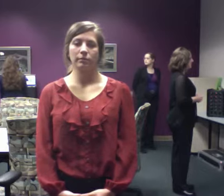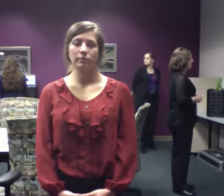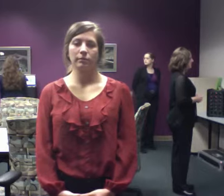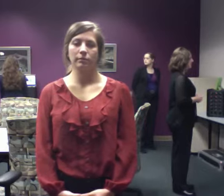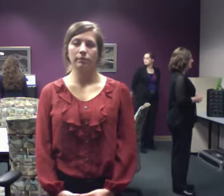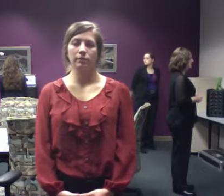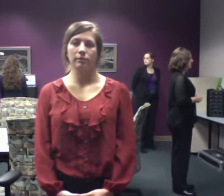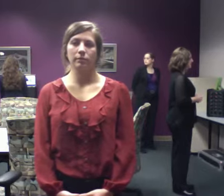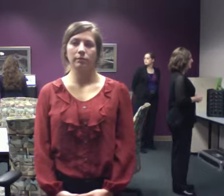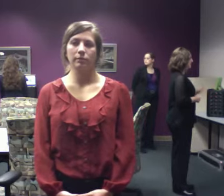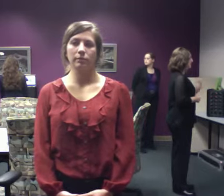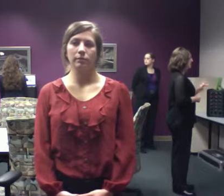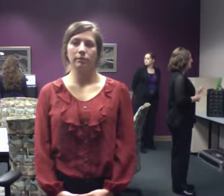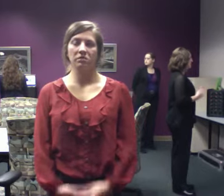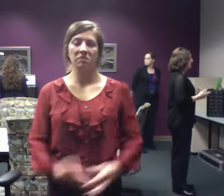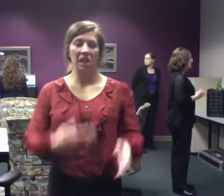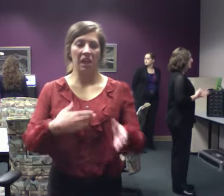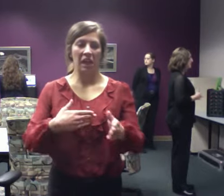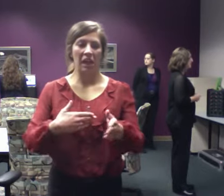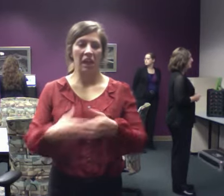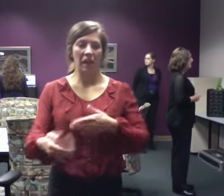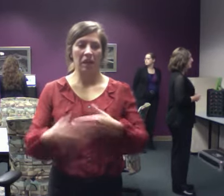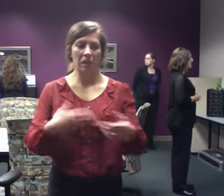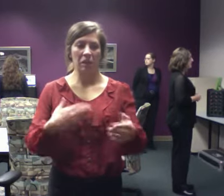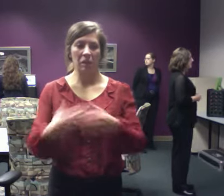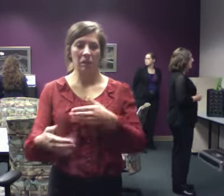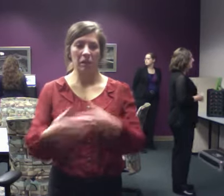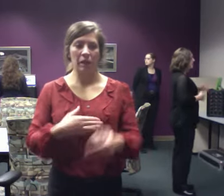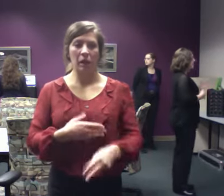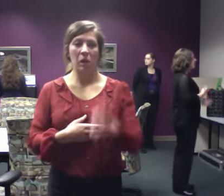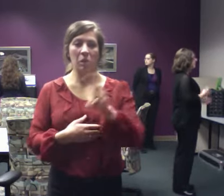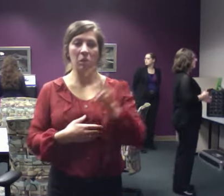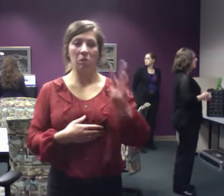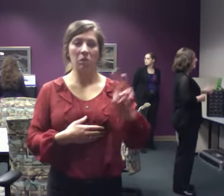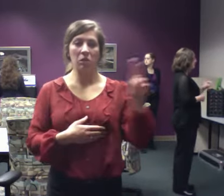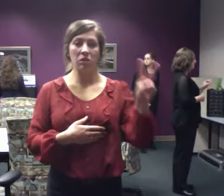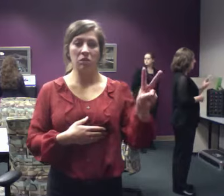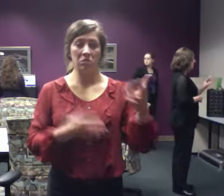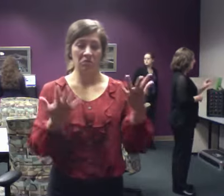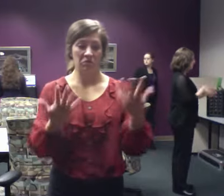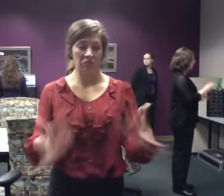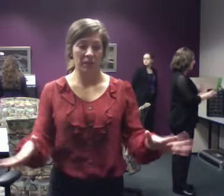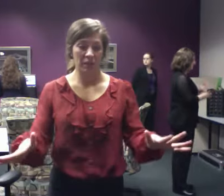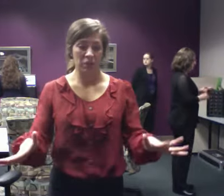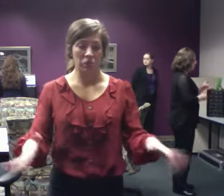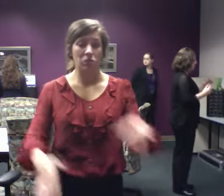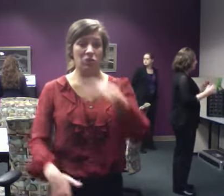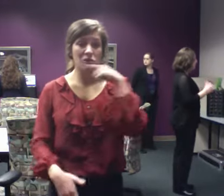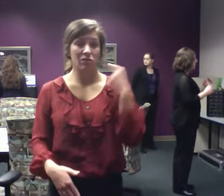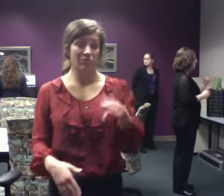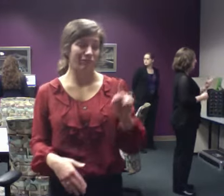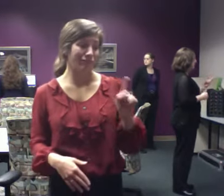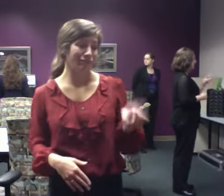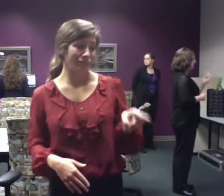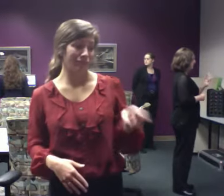anyway, the end of World War II came. Probably the Soviet Union was, without a doubt, the most